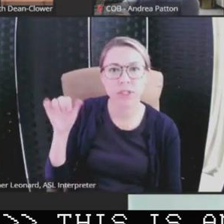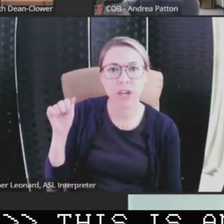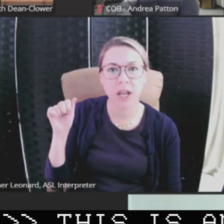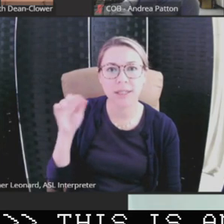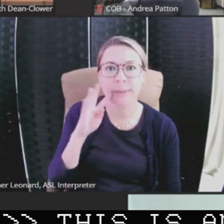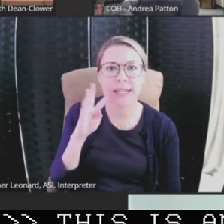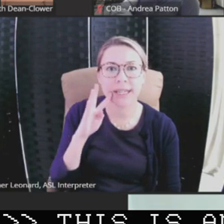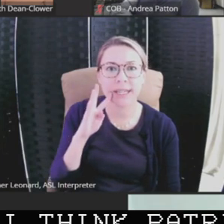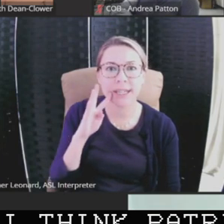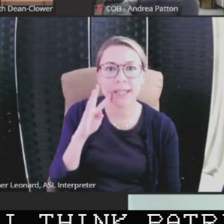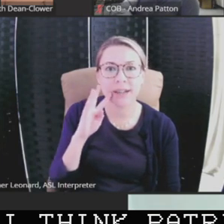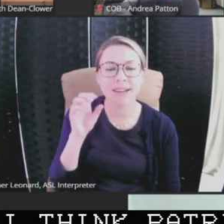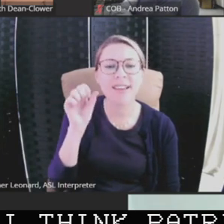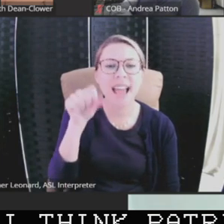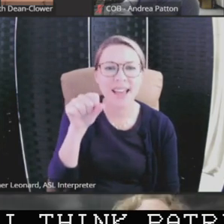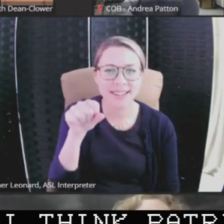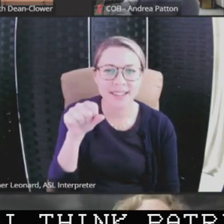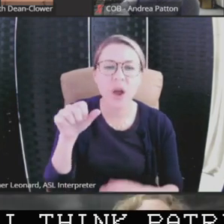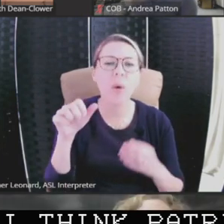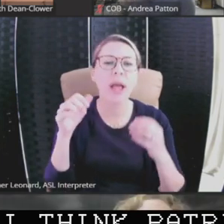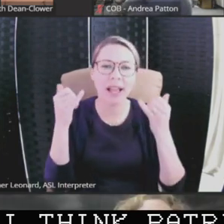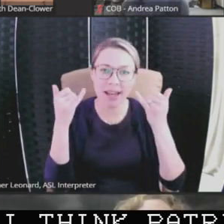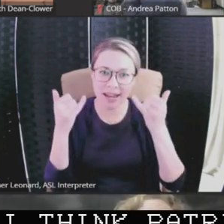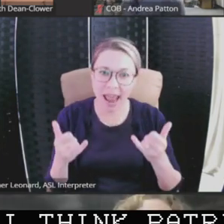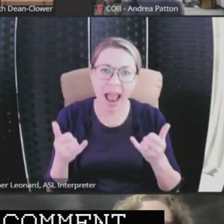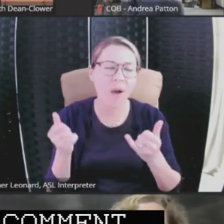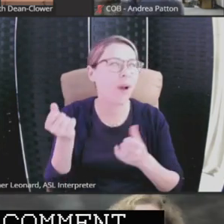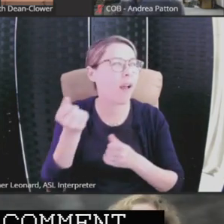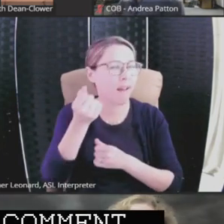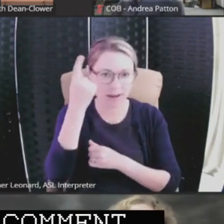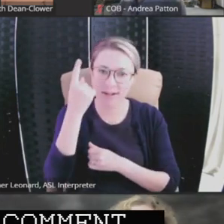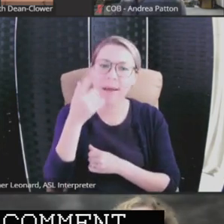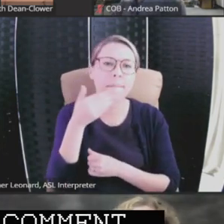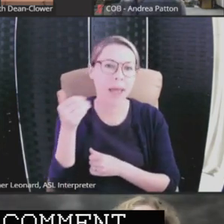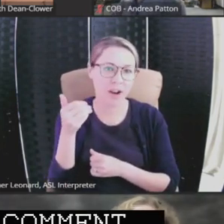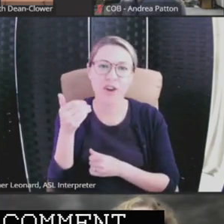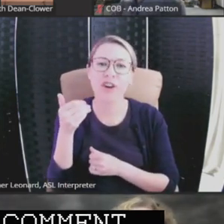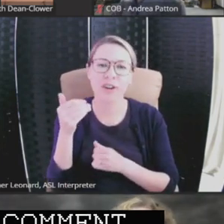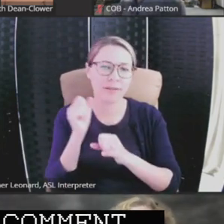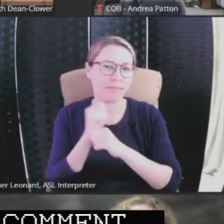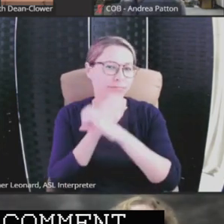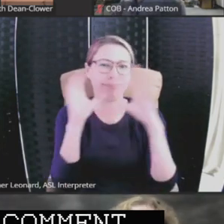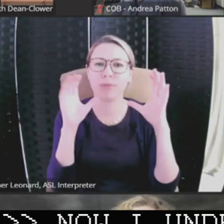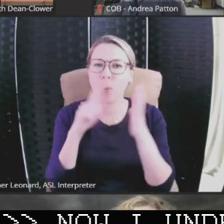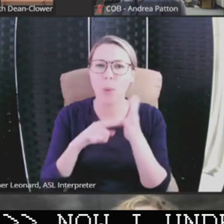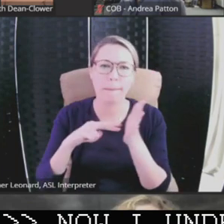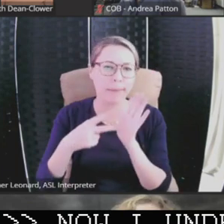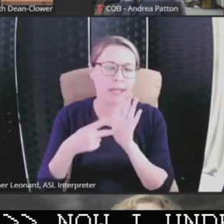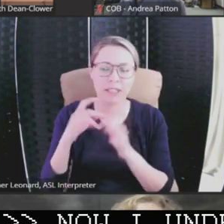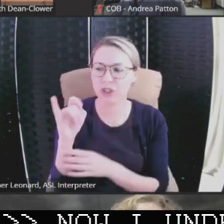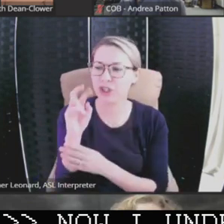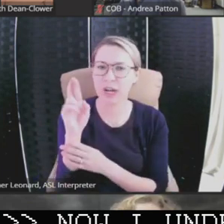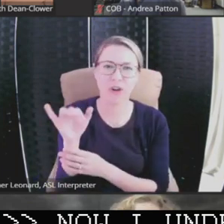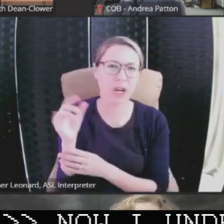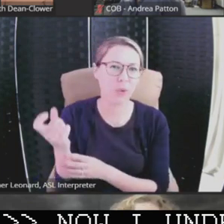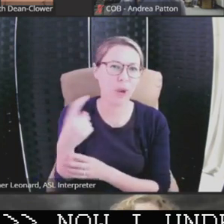So now I understand better the question that Jerry asked me before.